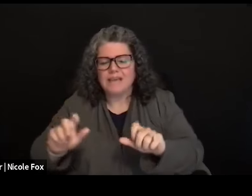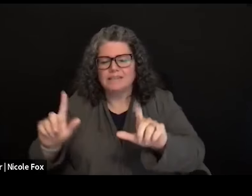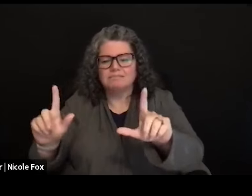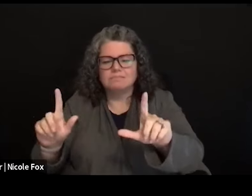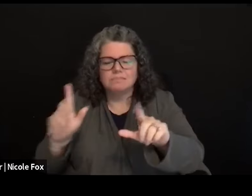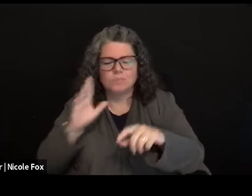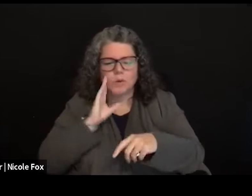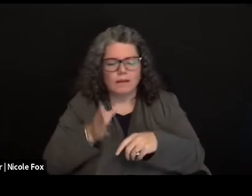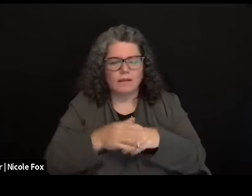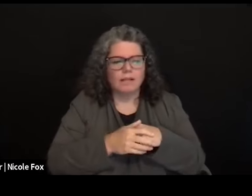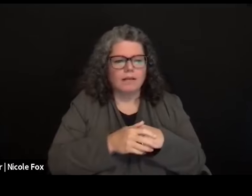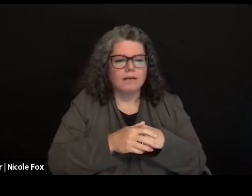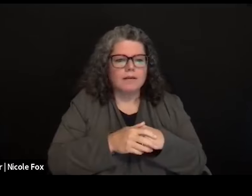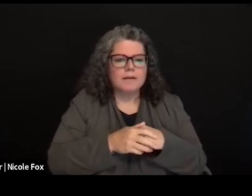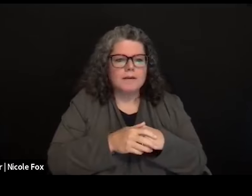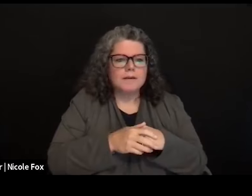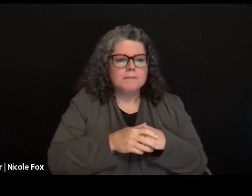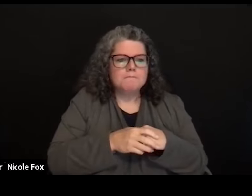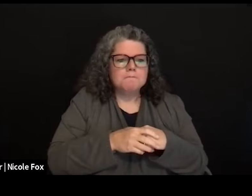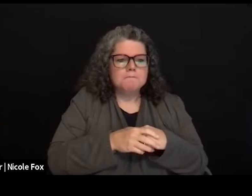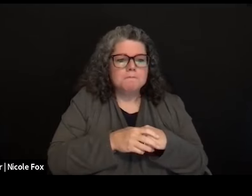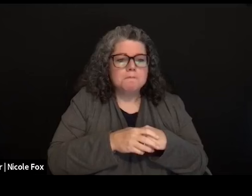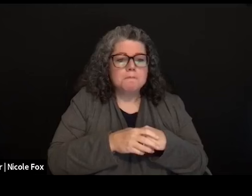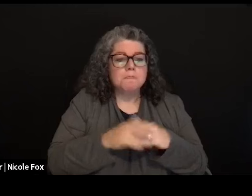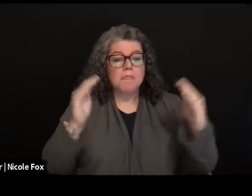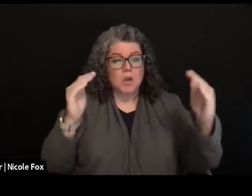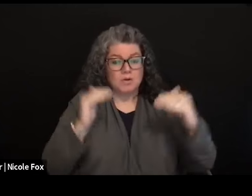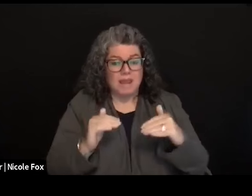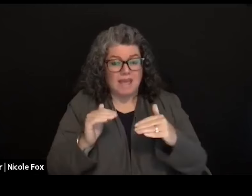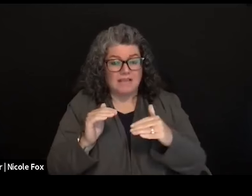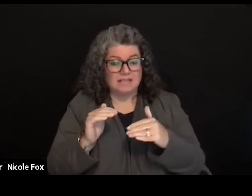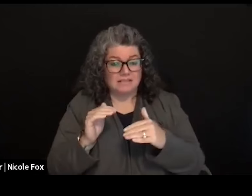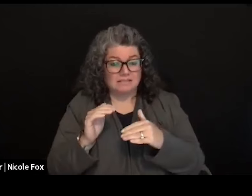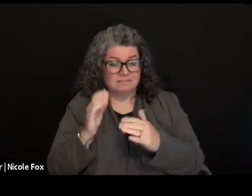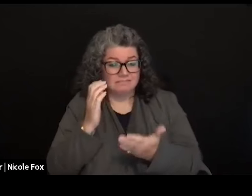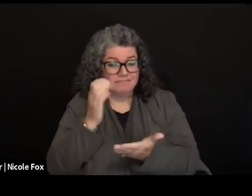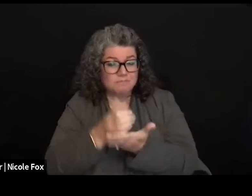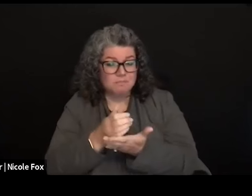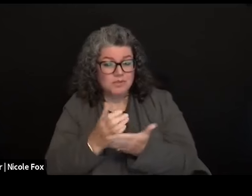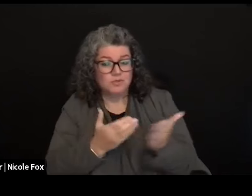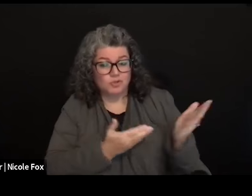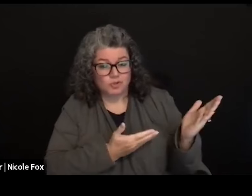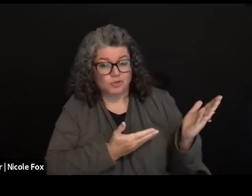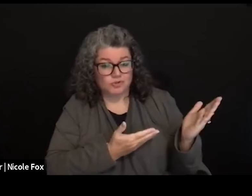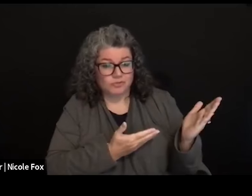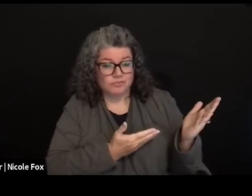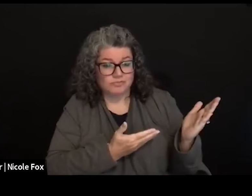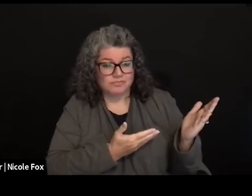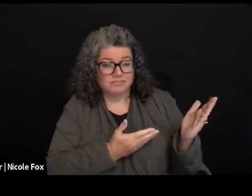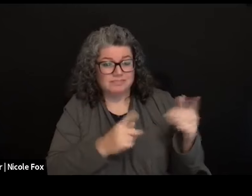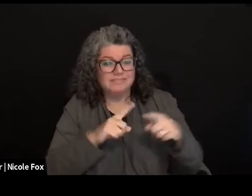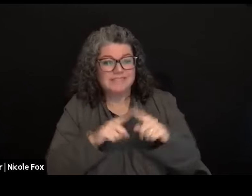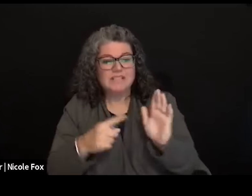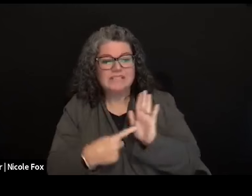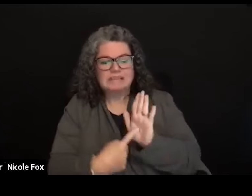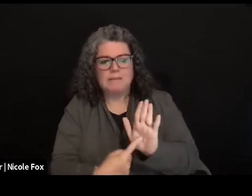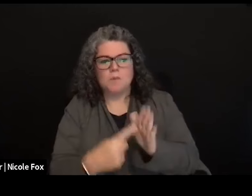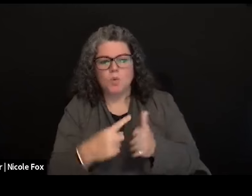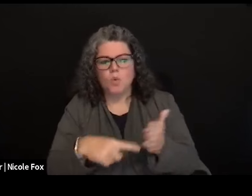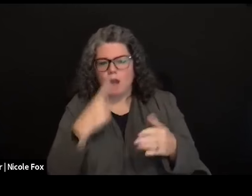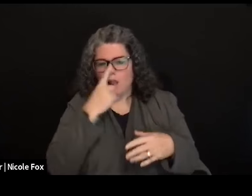entire time. So our next video, or actually, excuse me, our next photo, again, just another example of what is